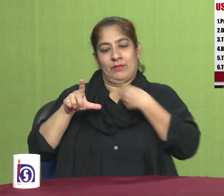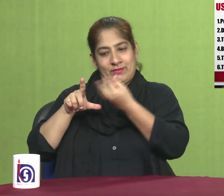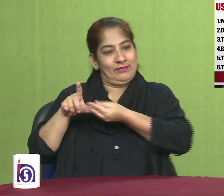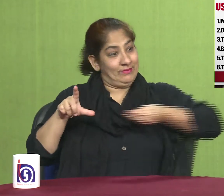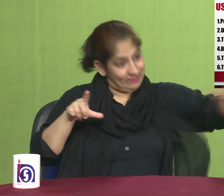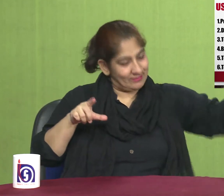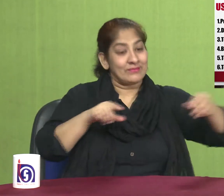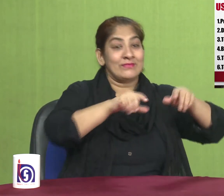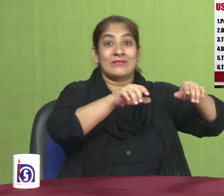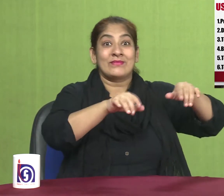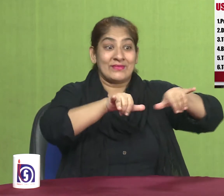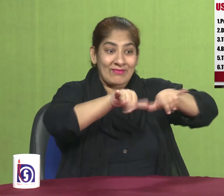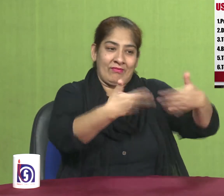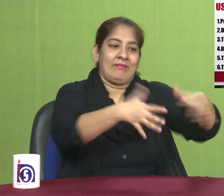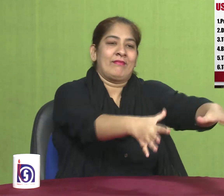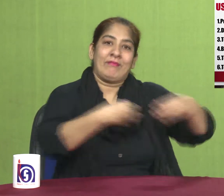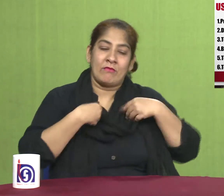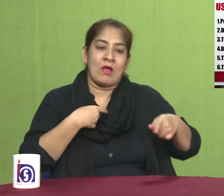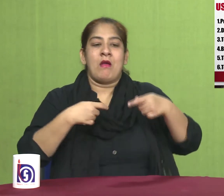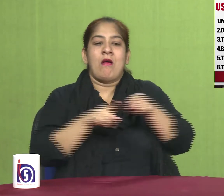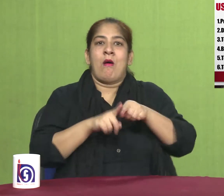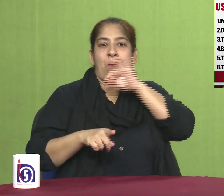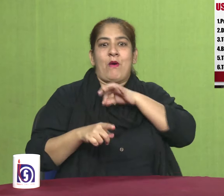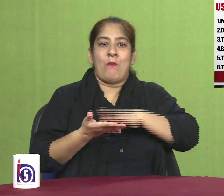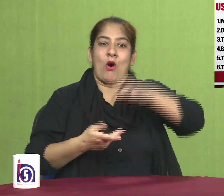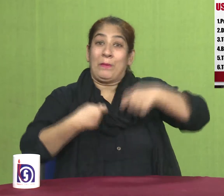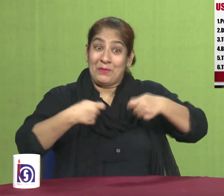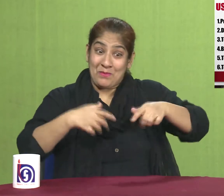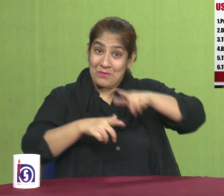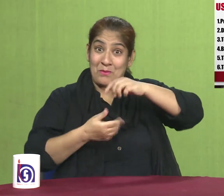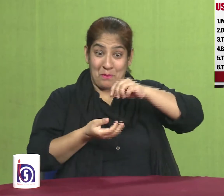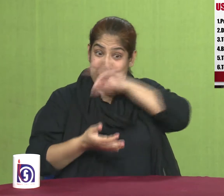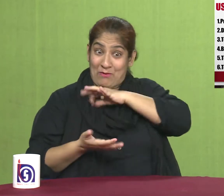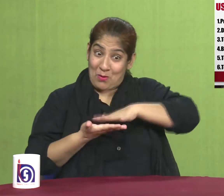So that is why this business finance is used at